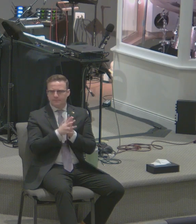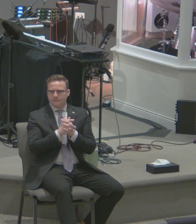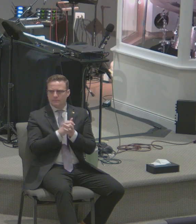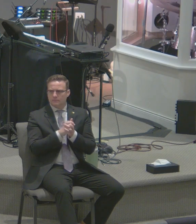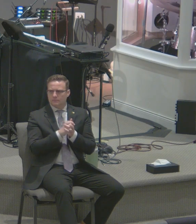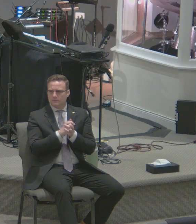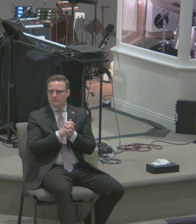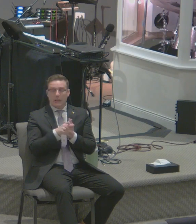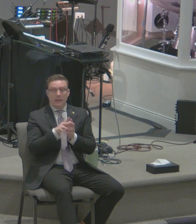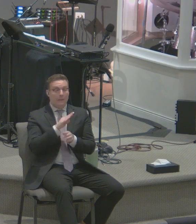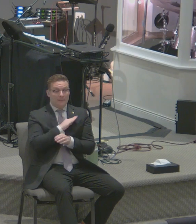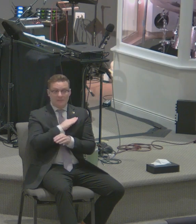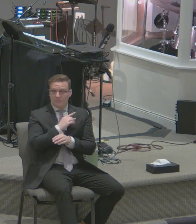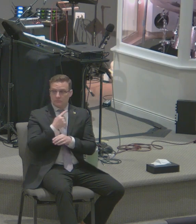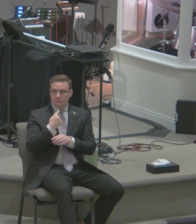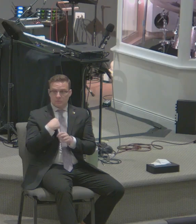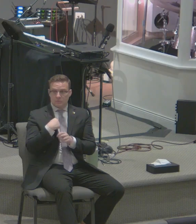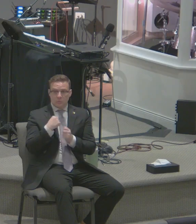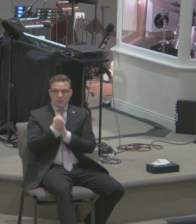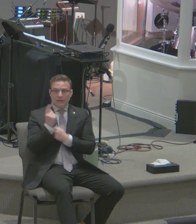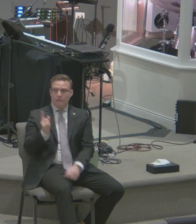you know, Bishop, we love you.